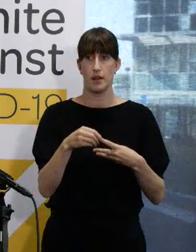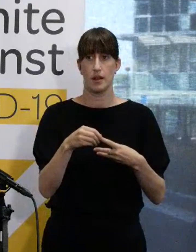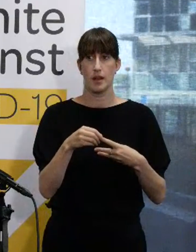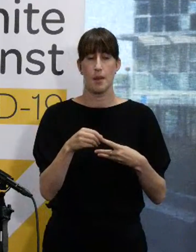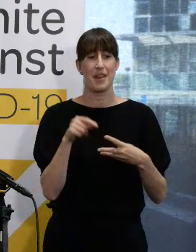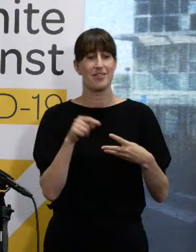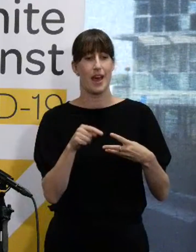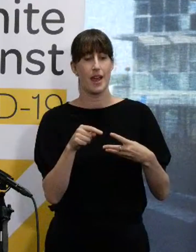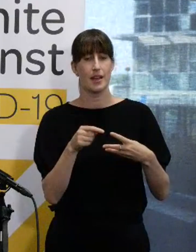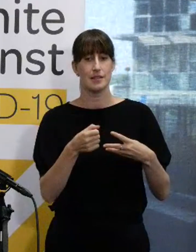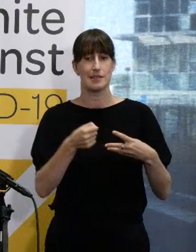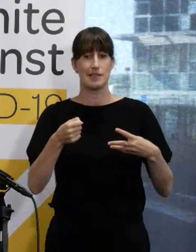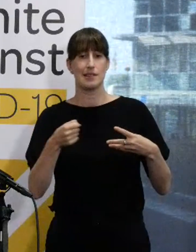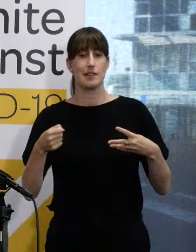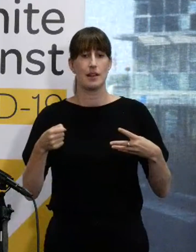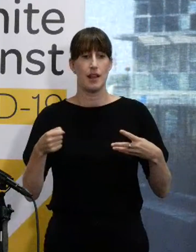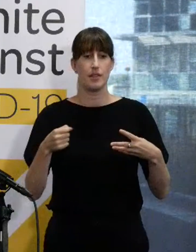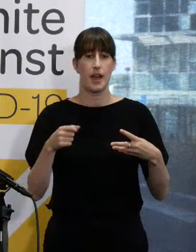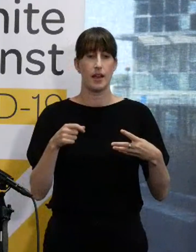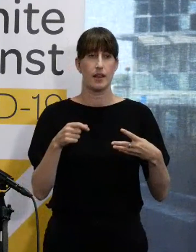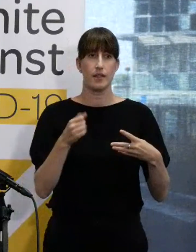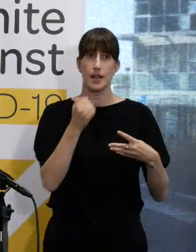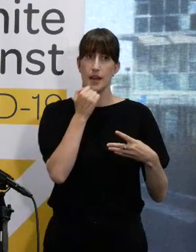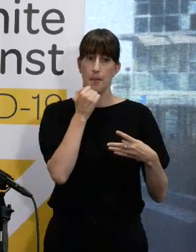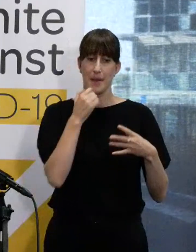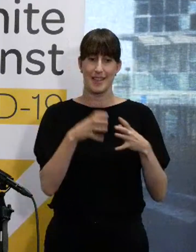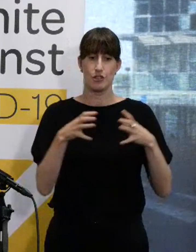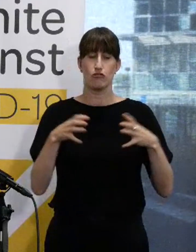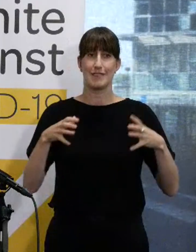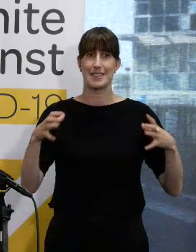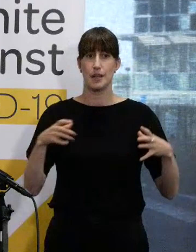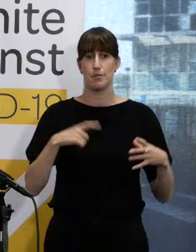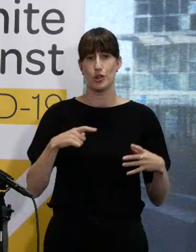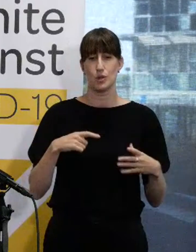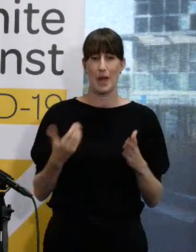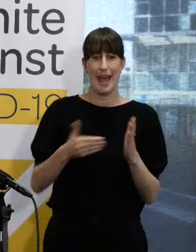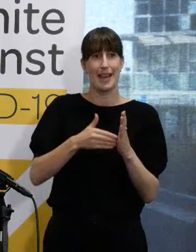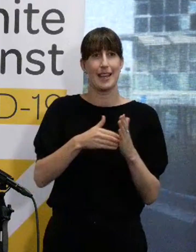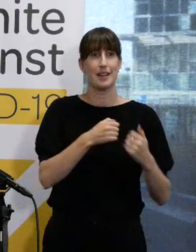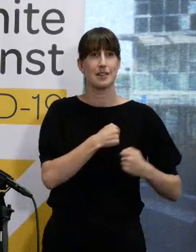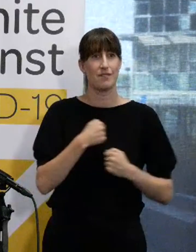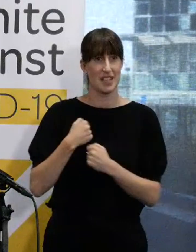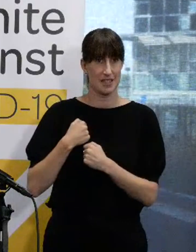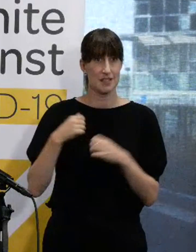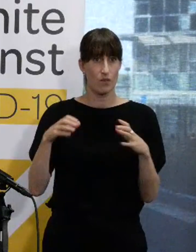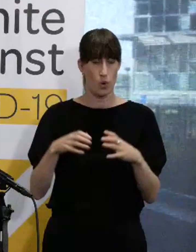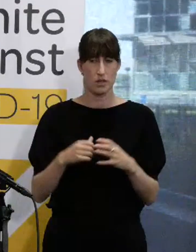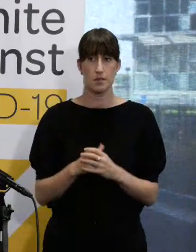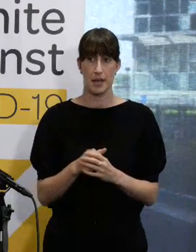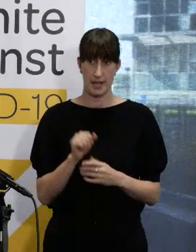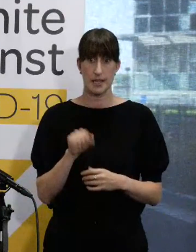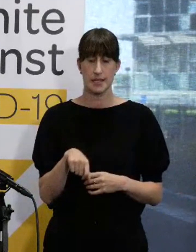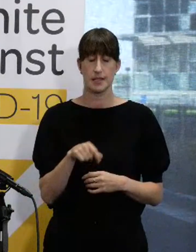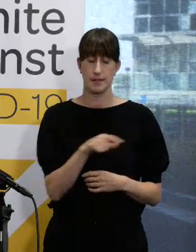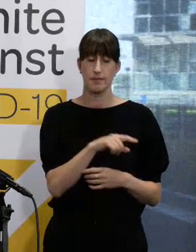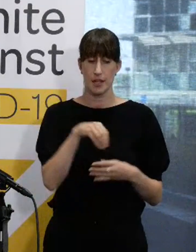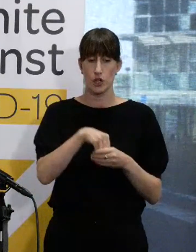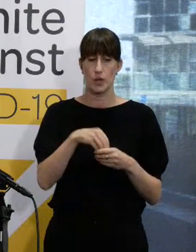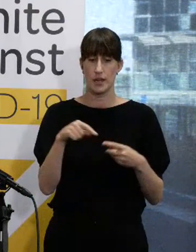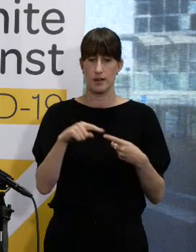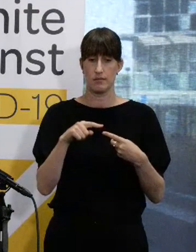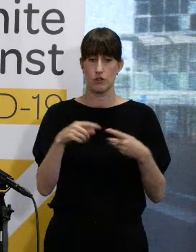on, the denominator there does increase. But yes, they would be part of that cohort.